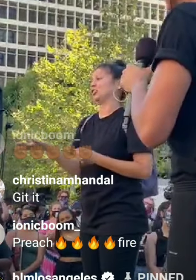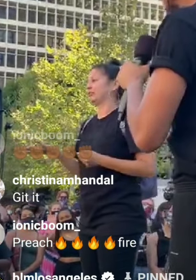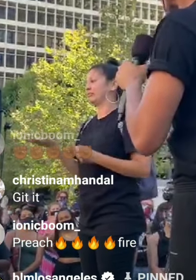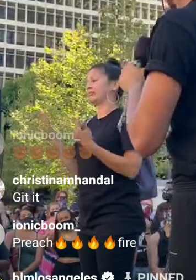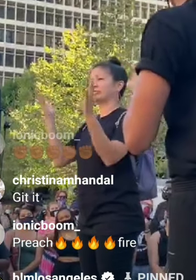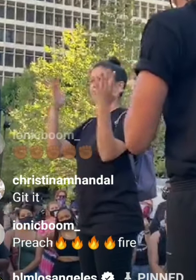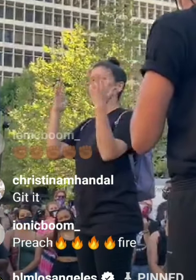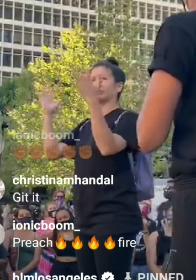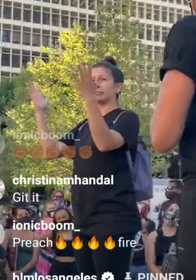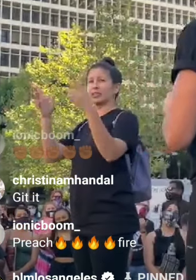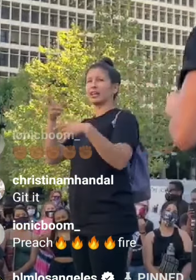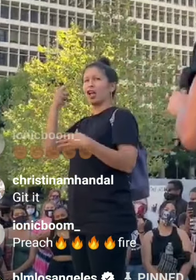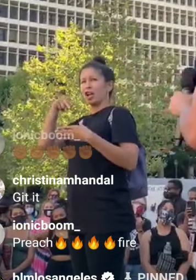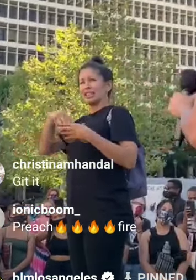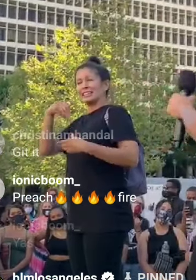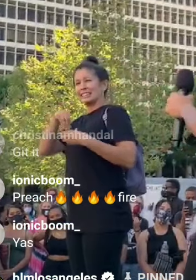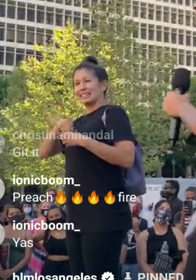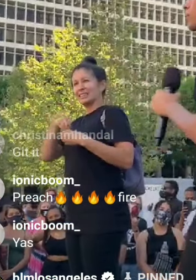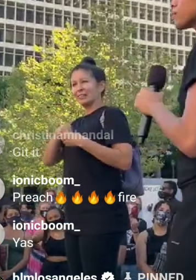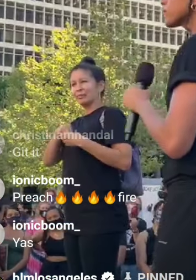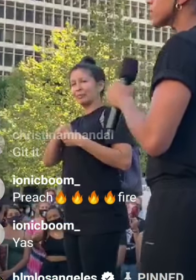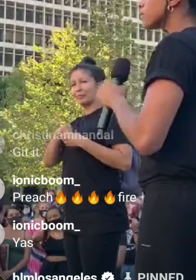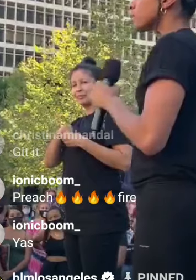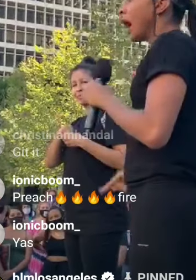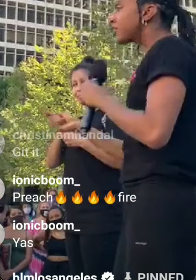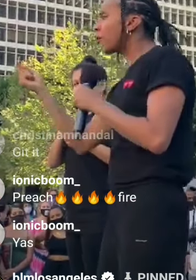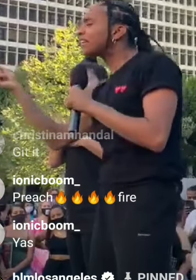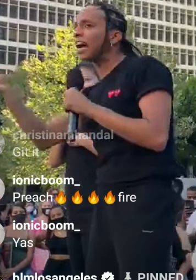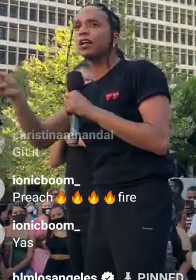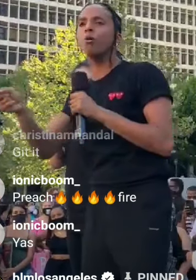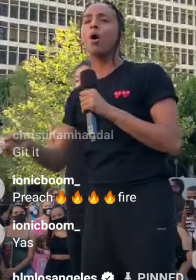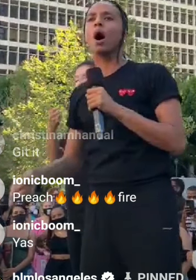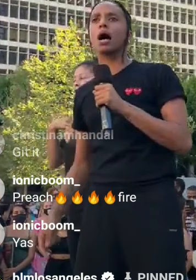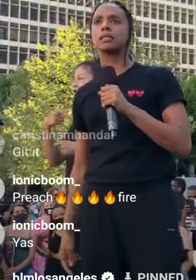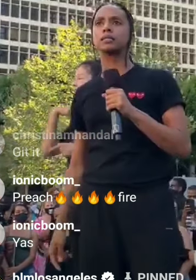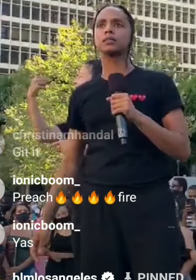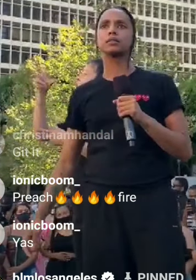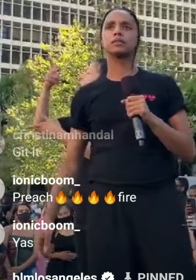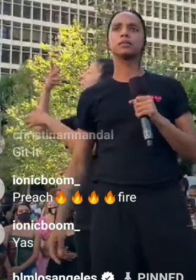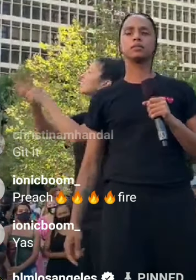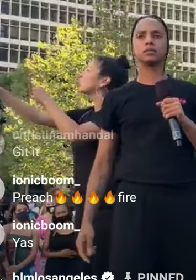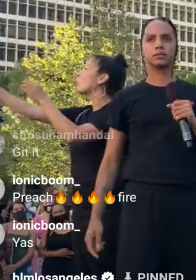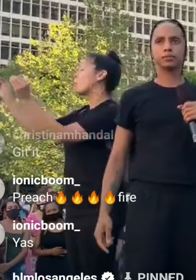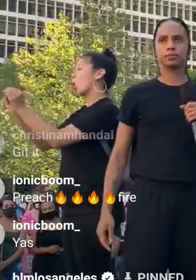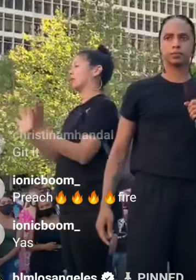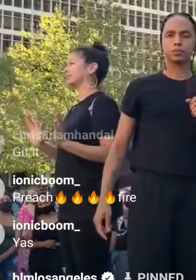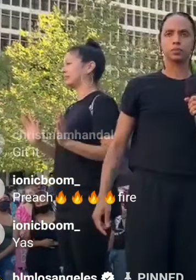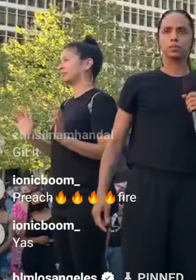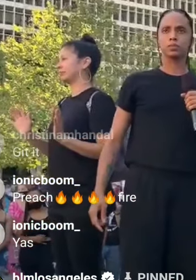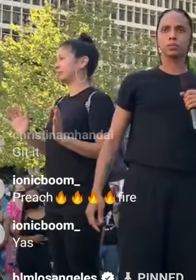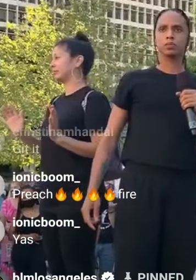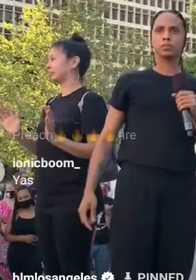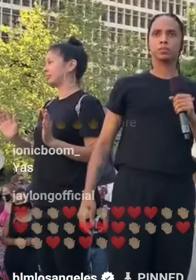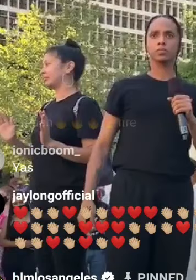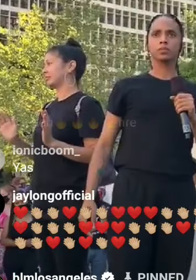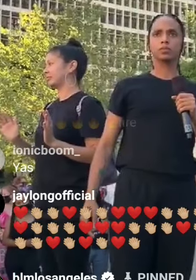the defenders of the dead. And I need you to know that there is no holier work. And when you become defenders of the dead, we